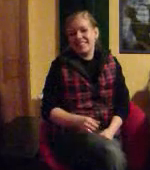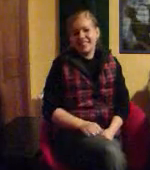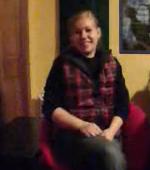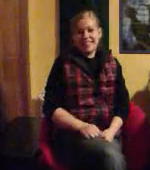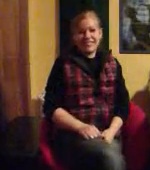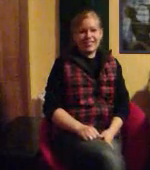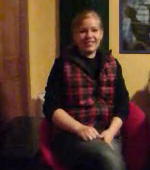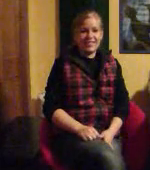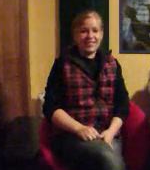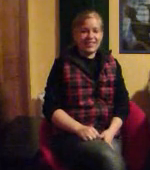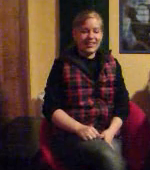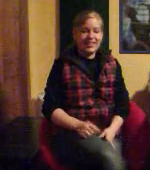And bigger than her wagon.